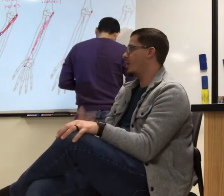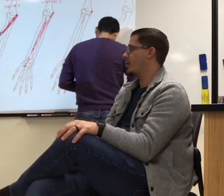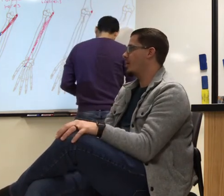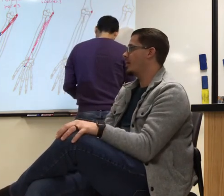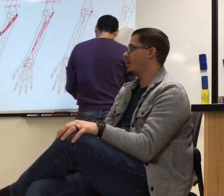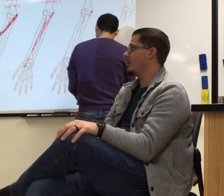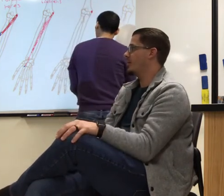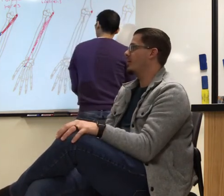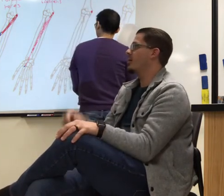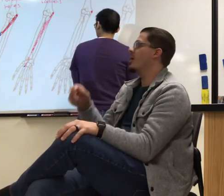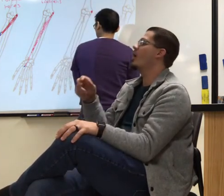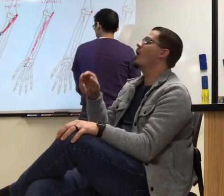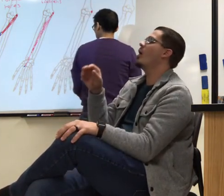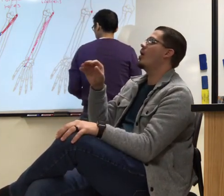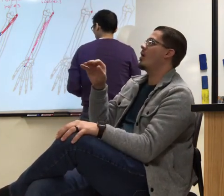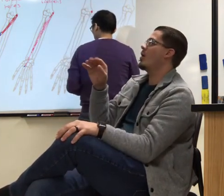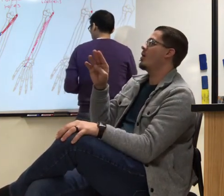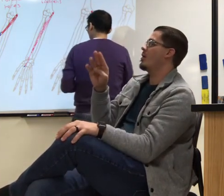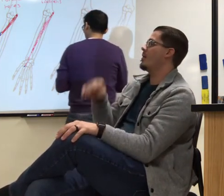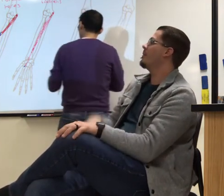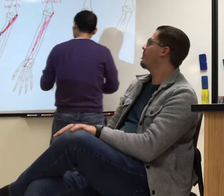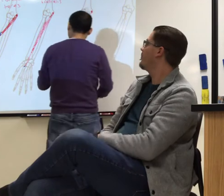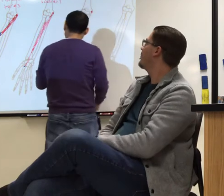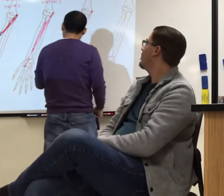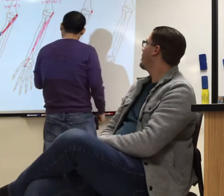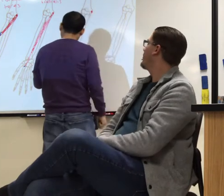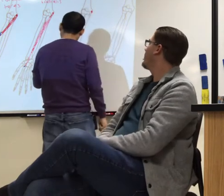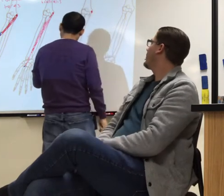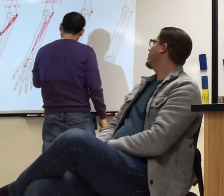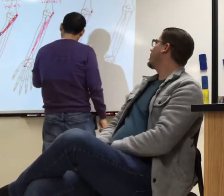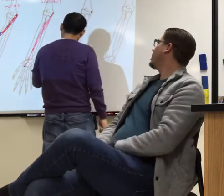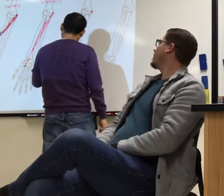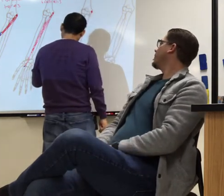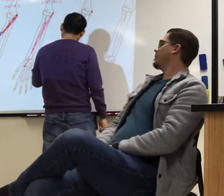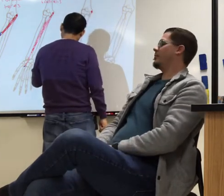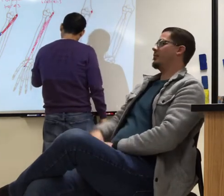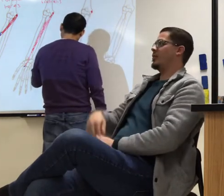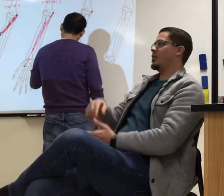Medial epicondyle, and so I'm gonna draw like a triangular shape.